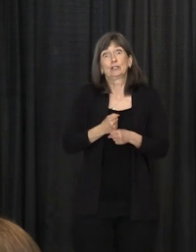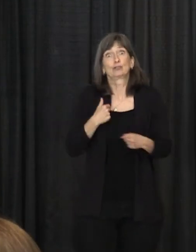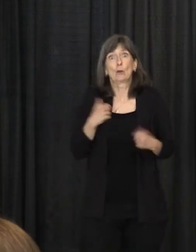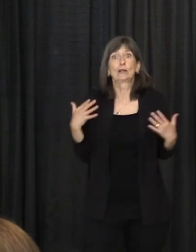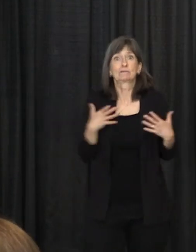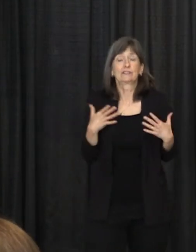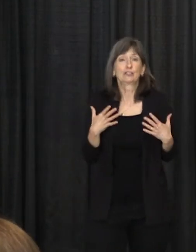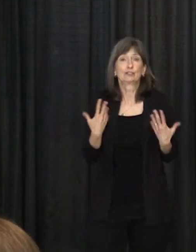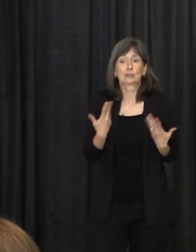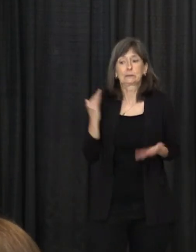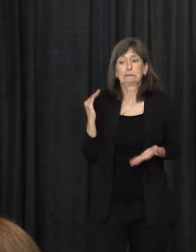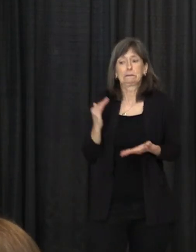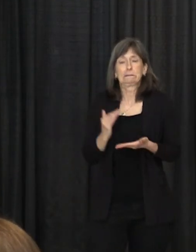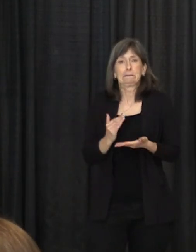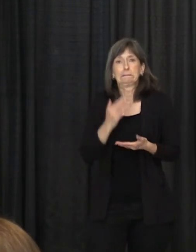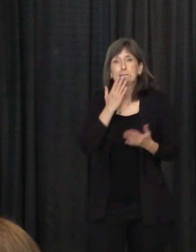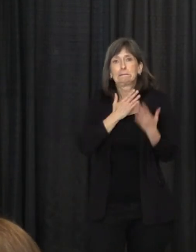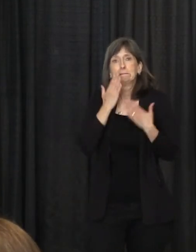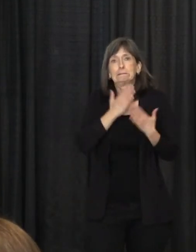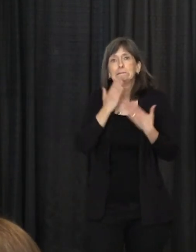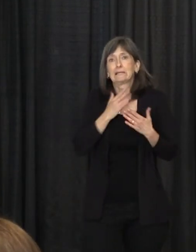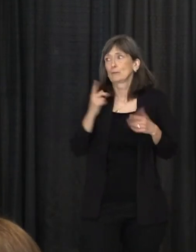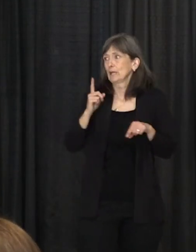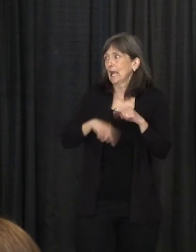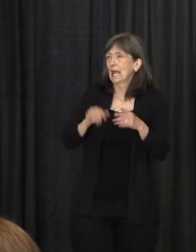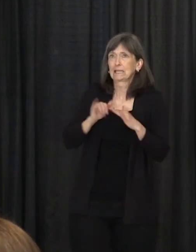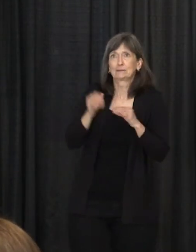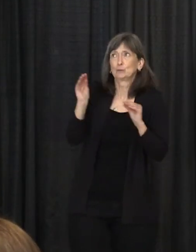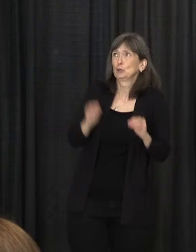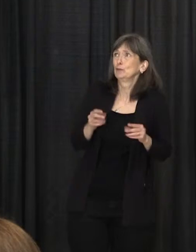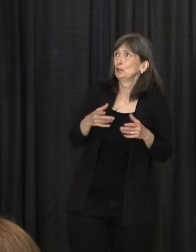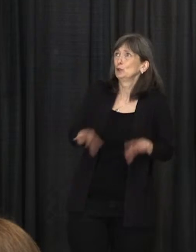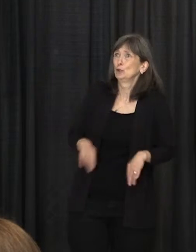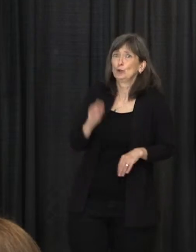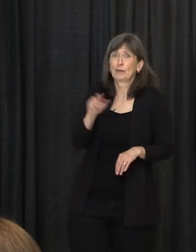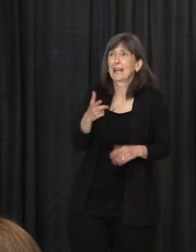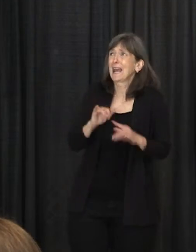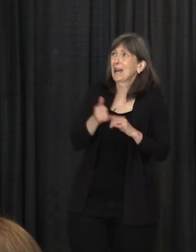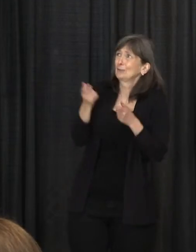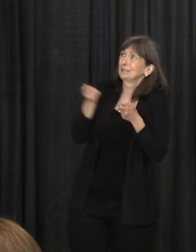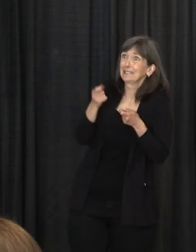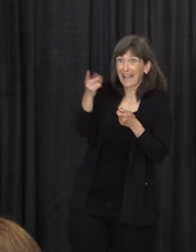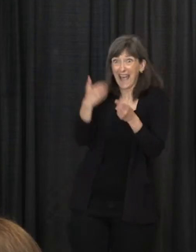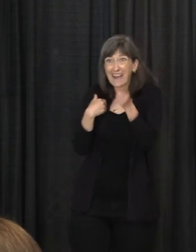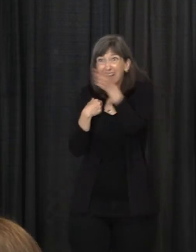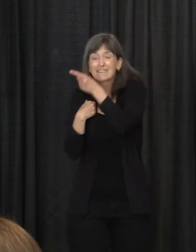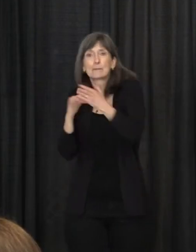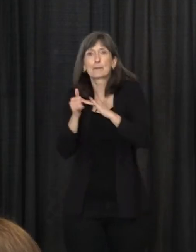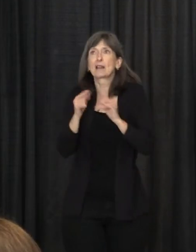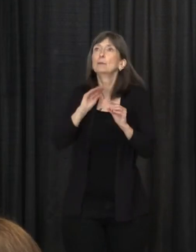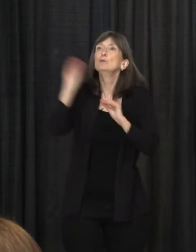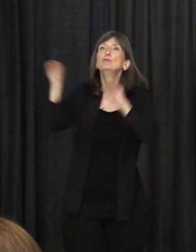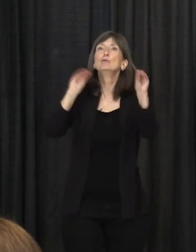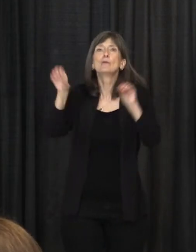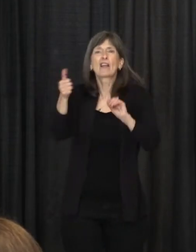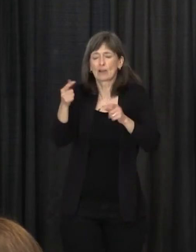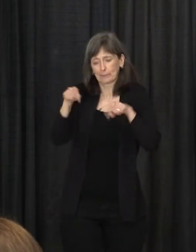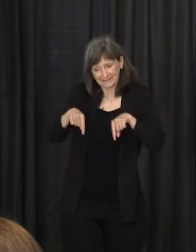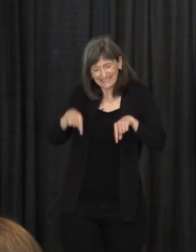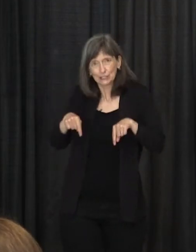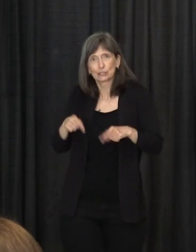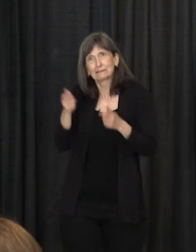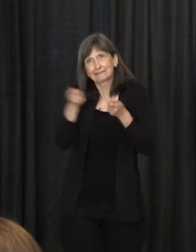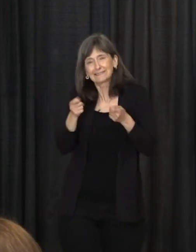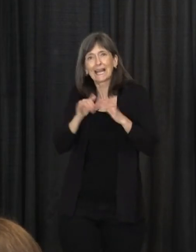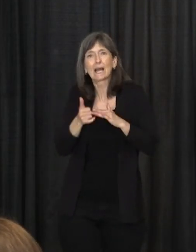ago, is our ability to attract that talent. And today's announcement goes a long way into helping, I guess, allay my fears and help me to